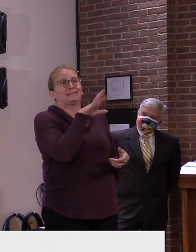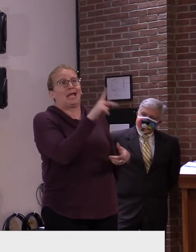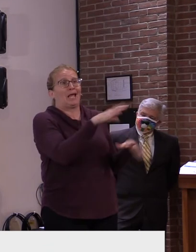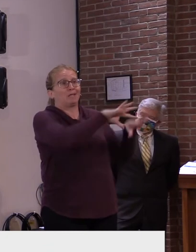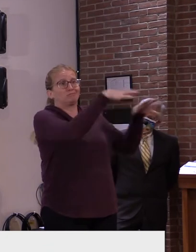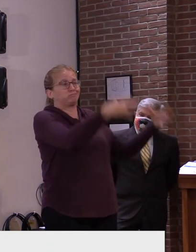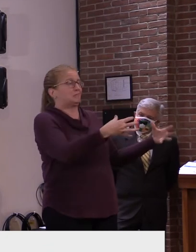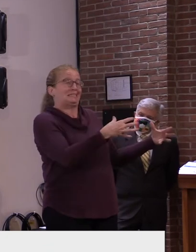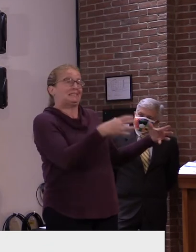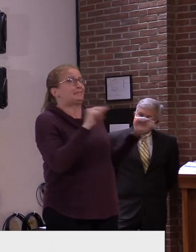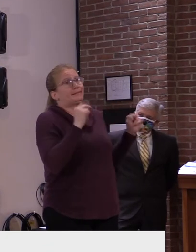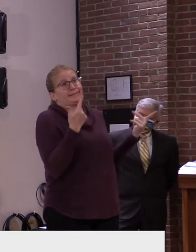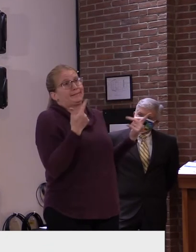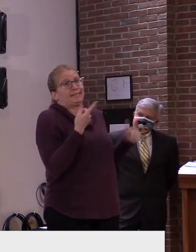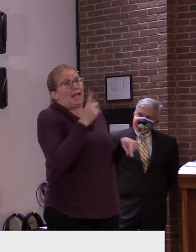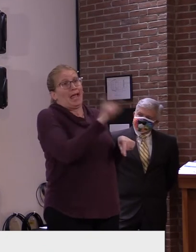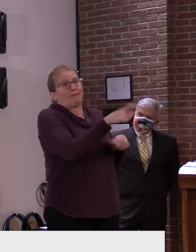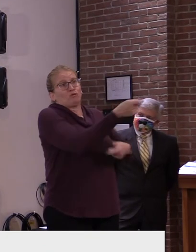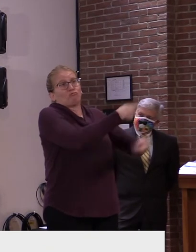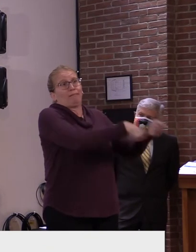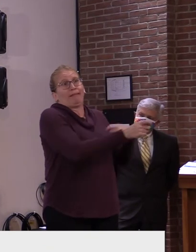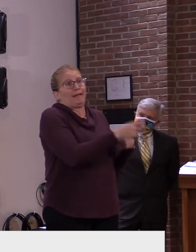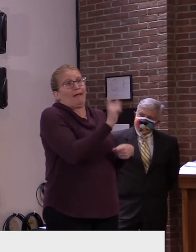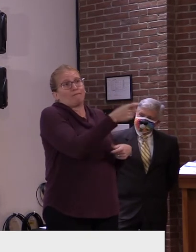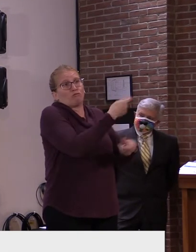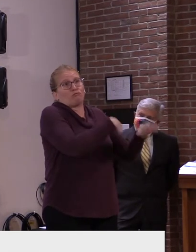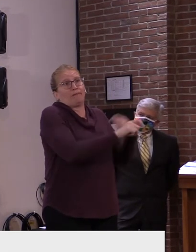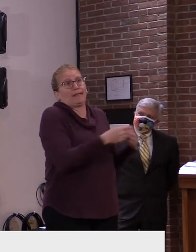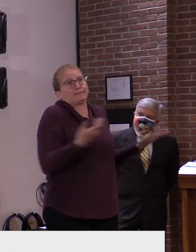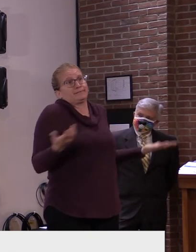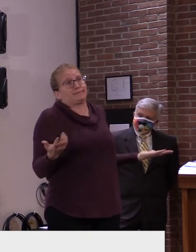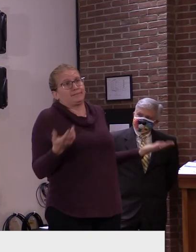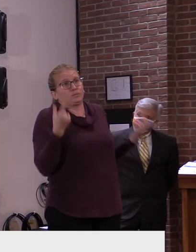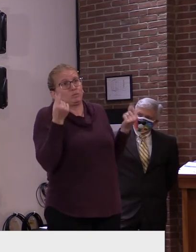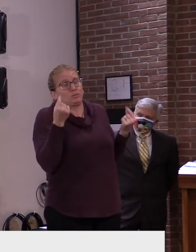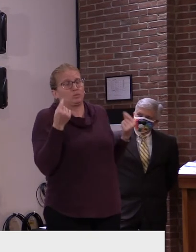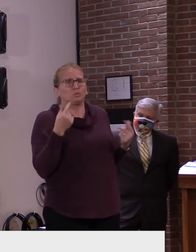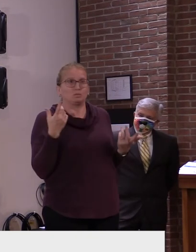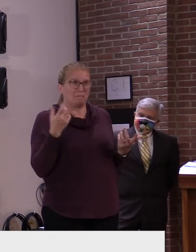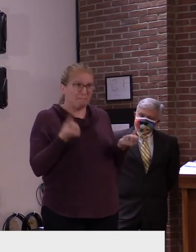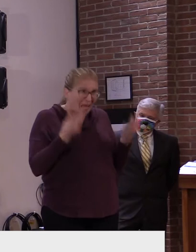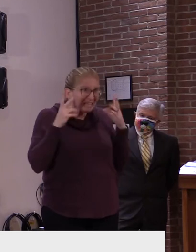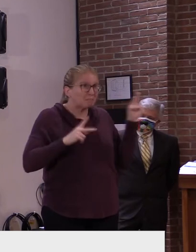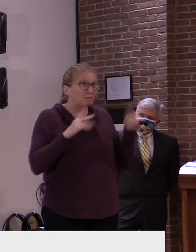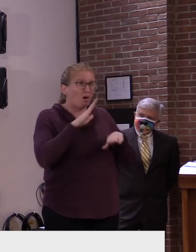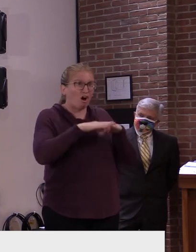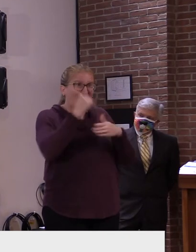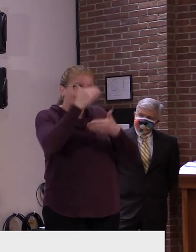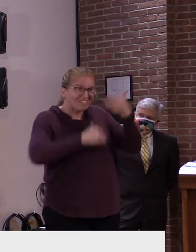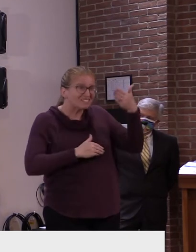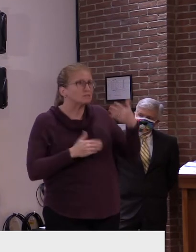these buildings they want yeah we do have a program for that i might ask if